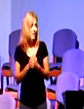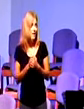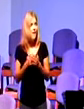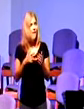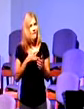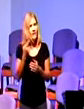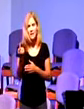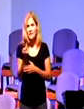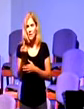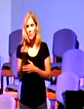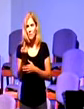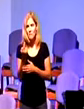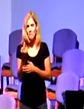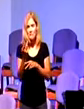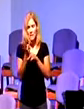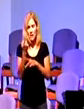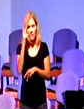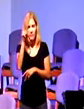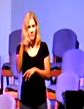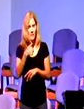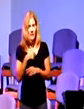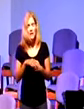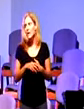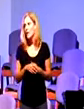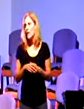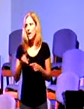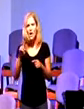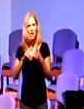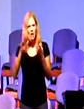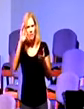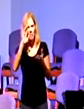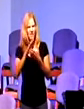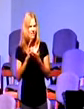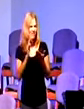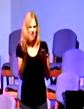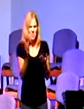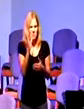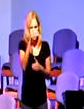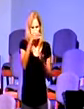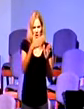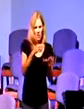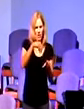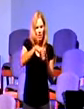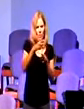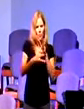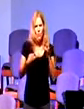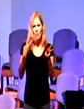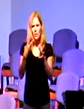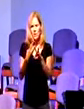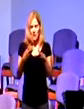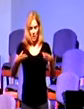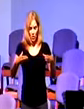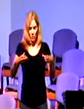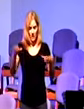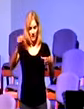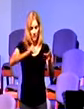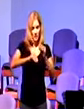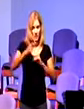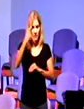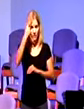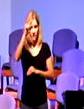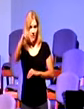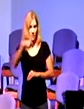truly felt like someone cared. And I couldn't believe that some stranger somewhere in the world packed that shoebox just for